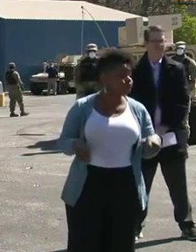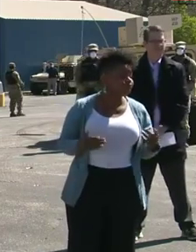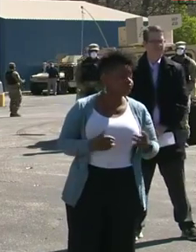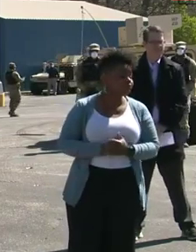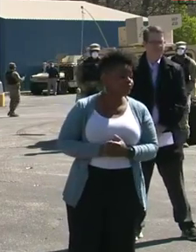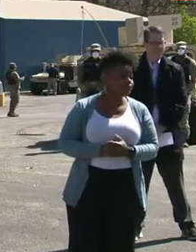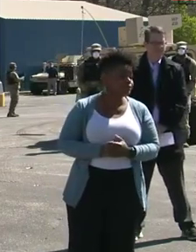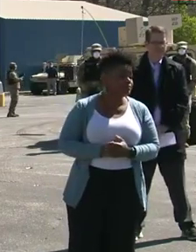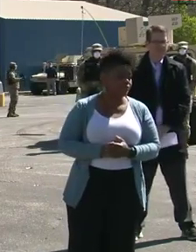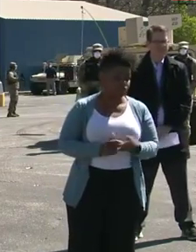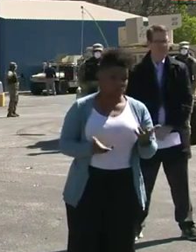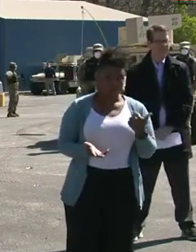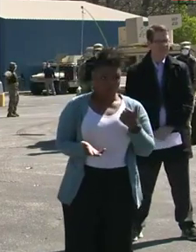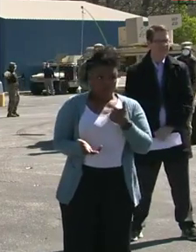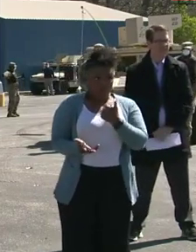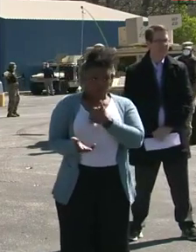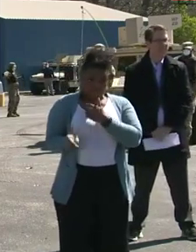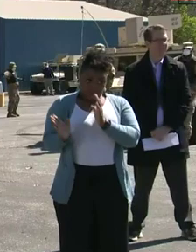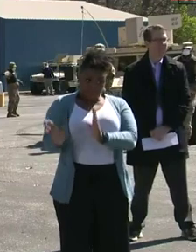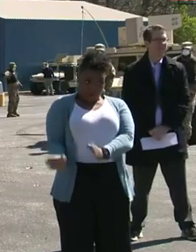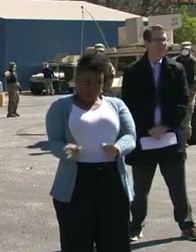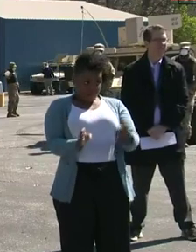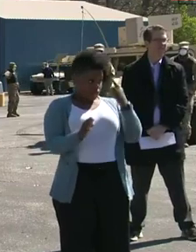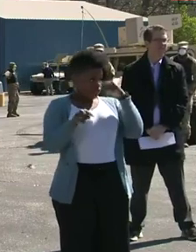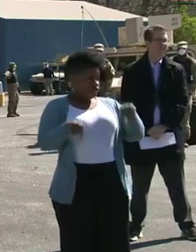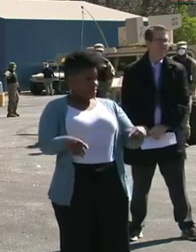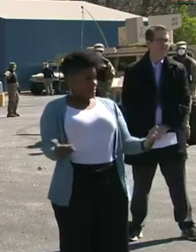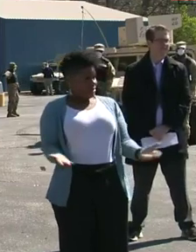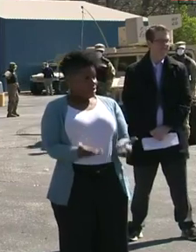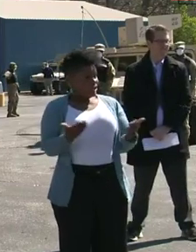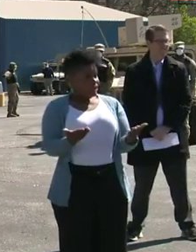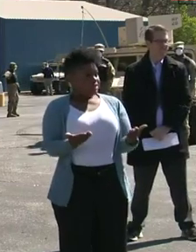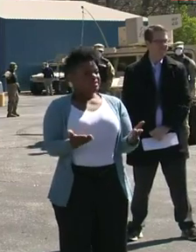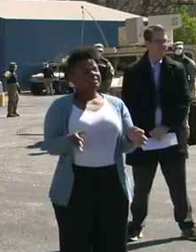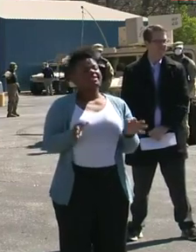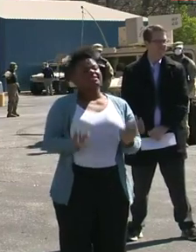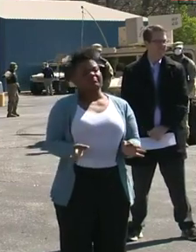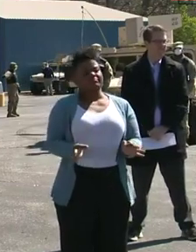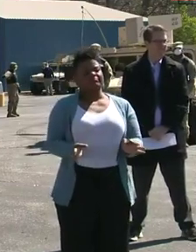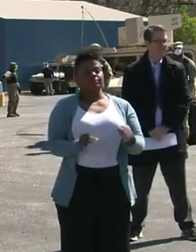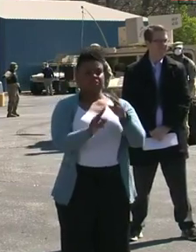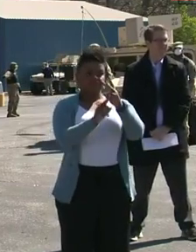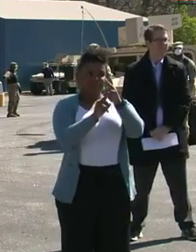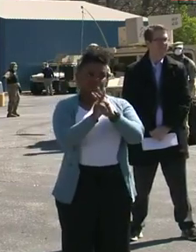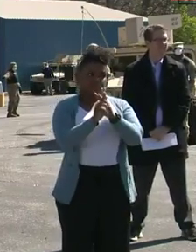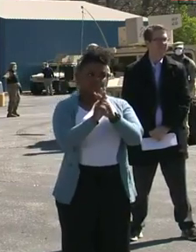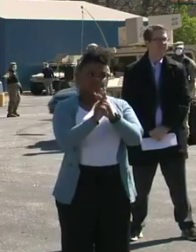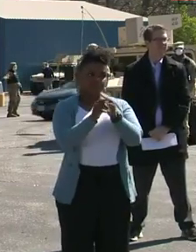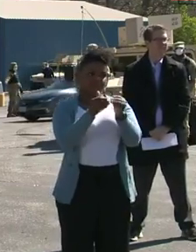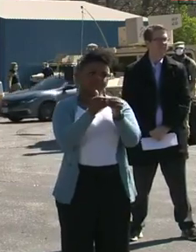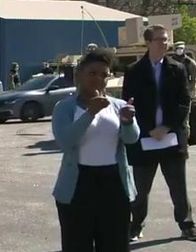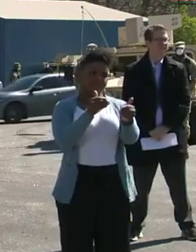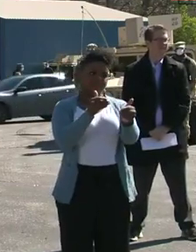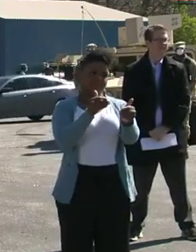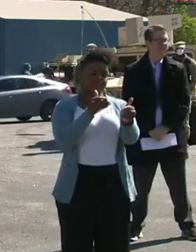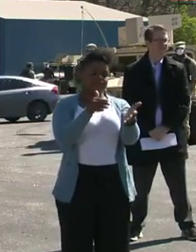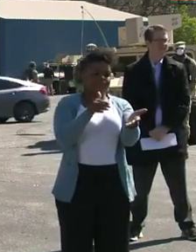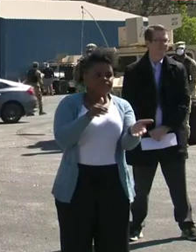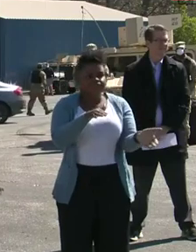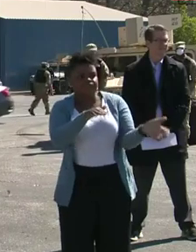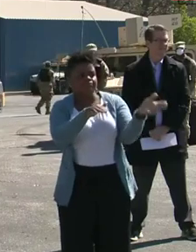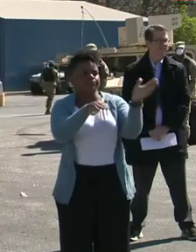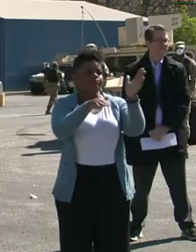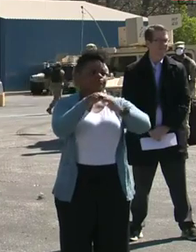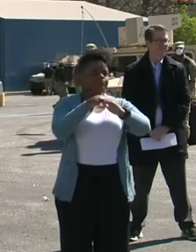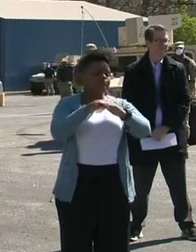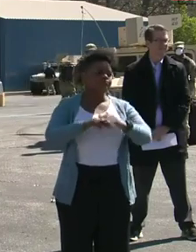for is definitely at least 6 months of just enhanced calls. We